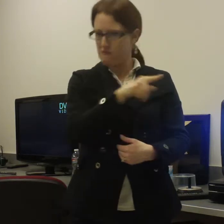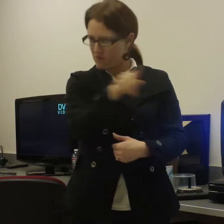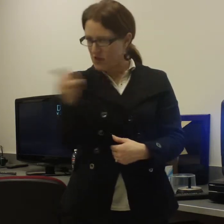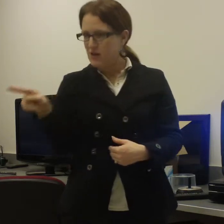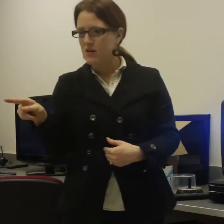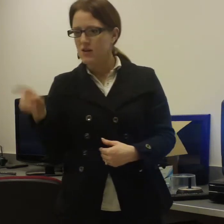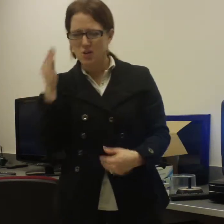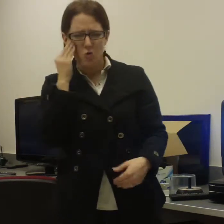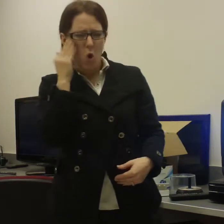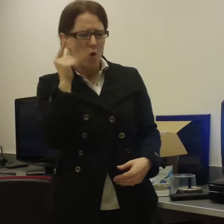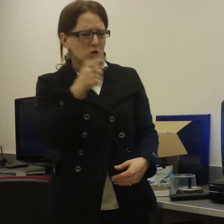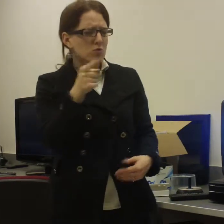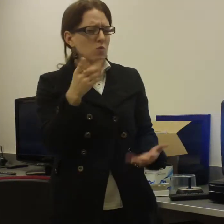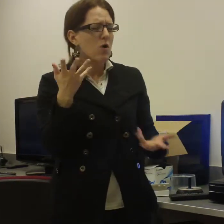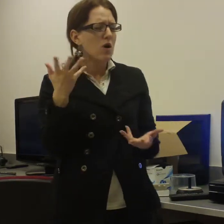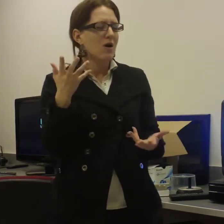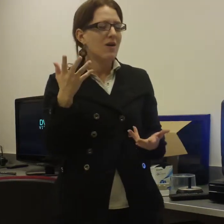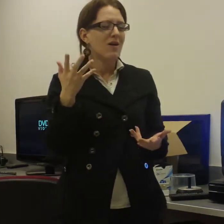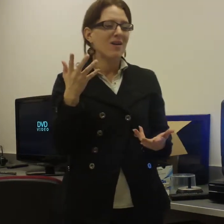One more obvious one I would think people would have already come up with.